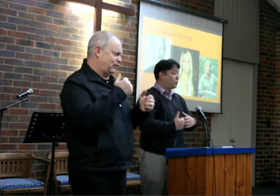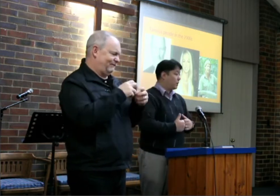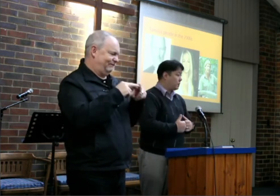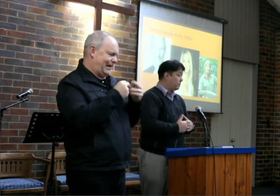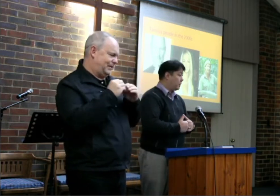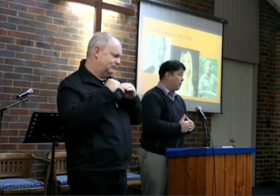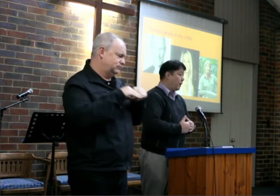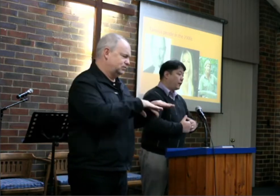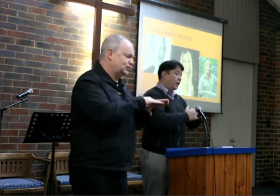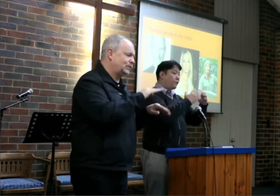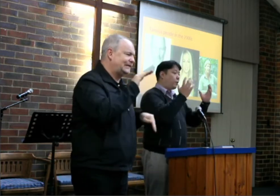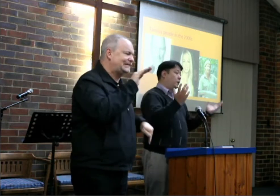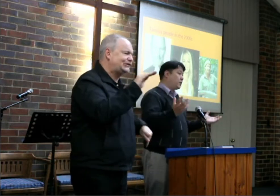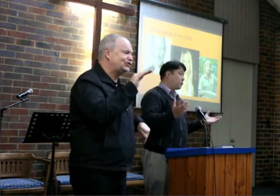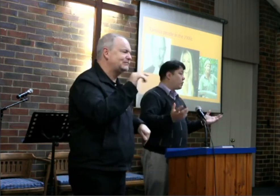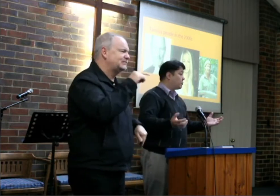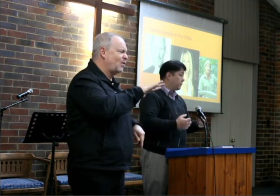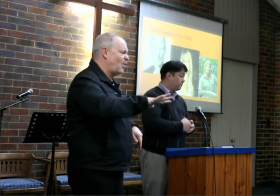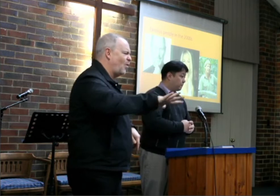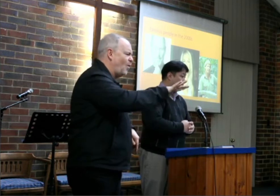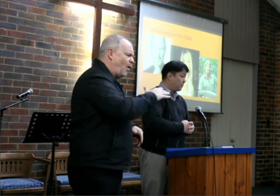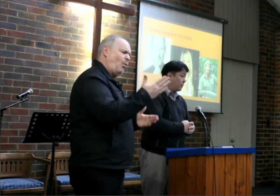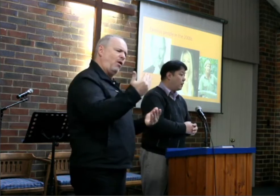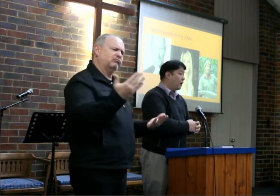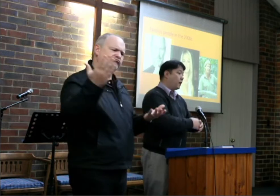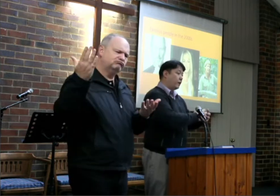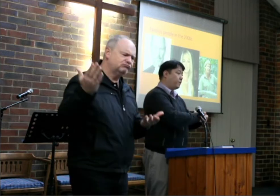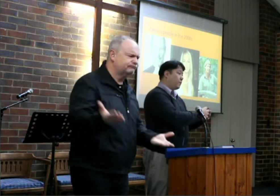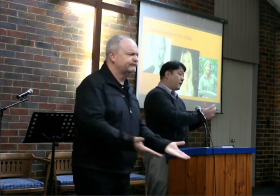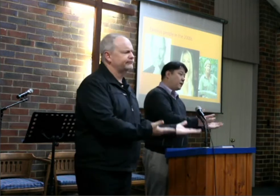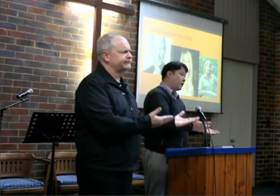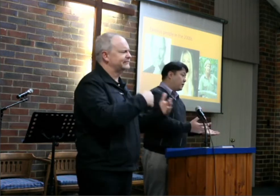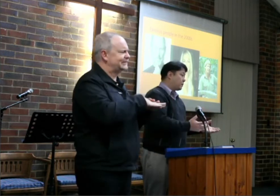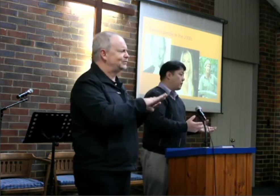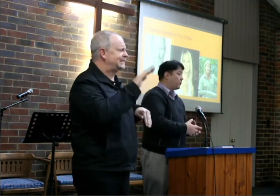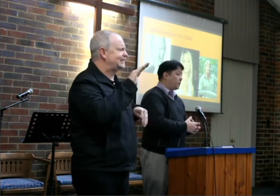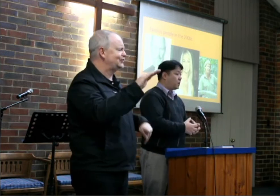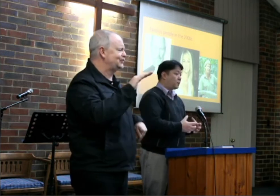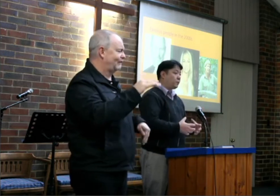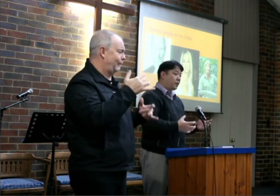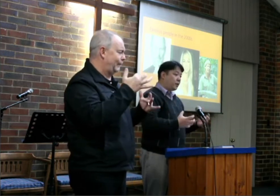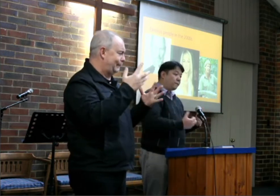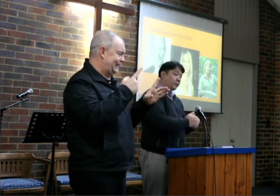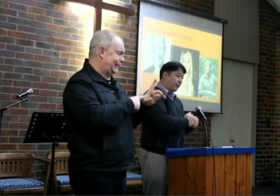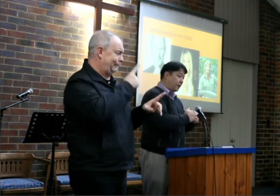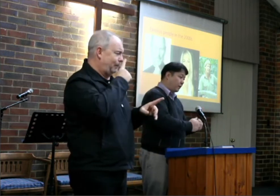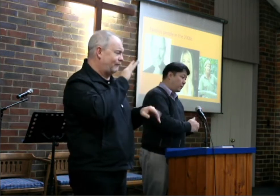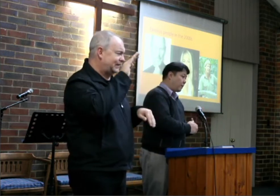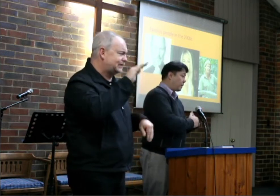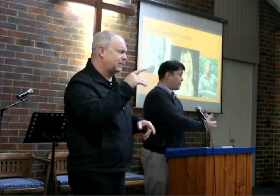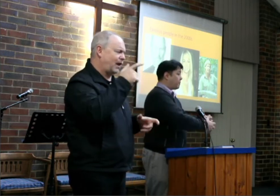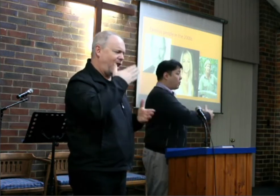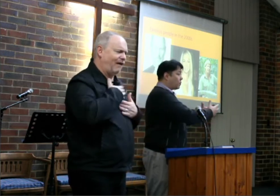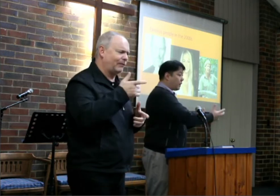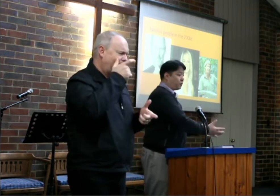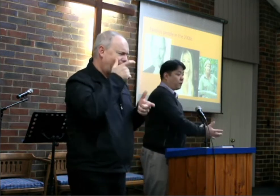into Egypt, and everyone in Egypt welcomed them, right? And for many years, the people of Egypt really loved them and cared for them and